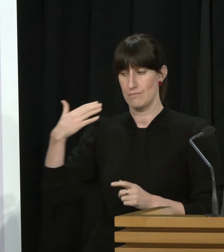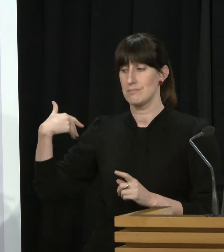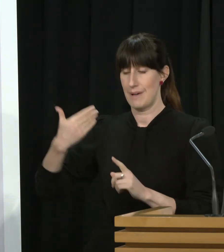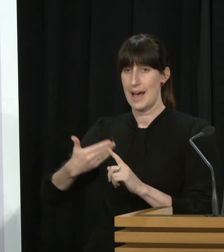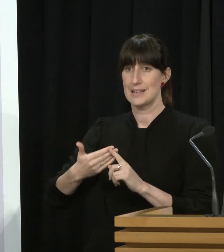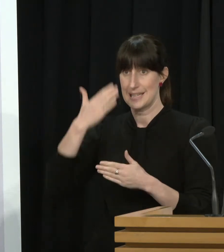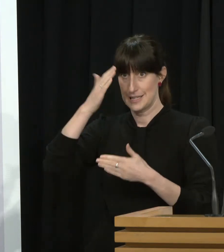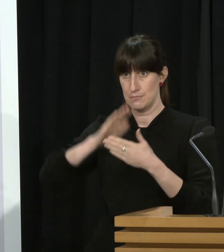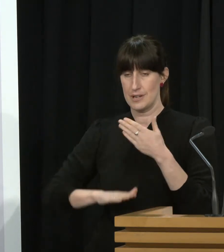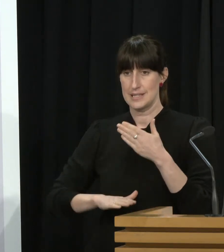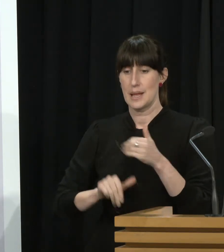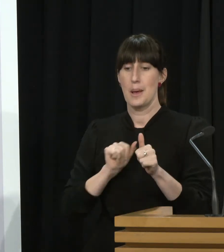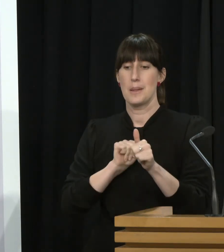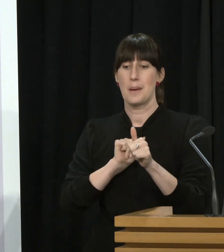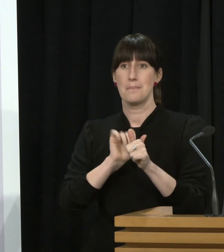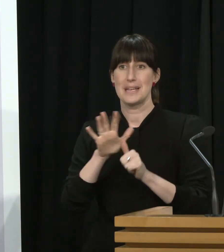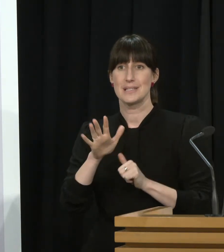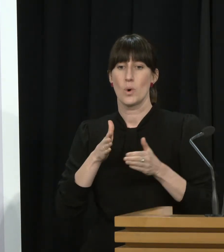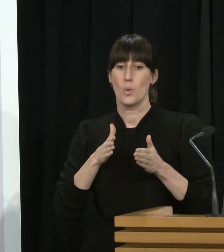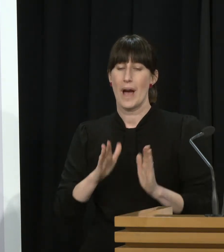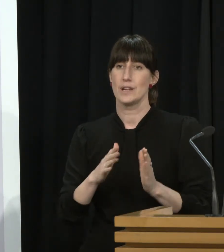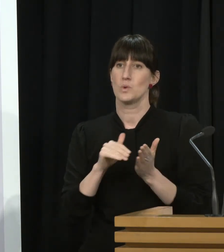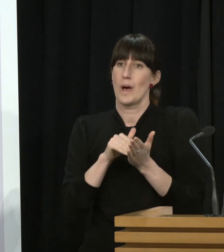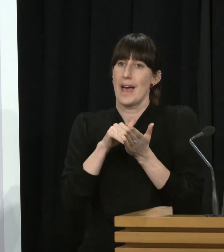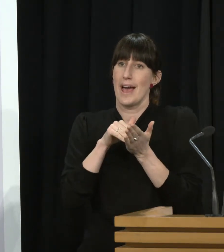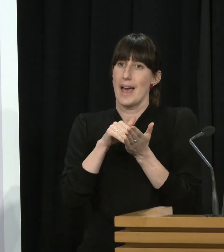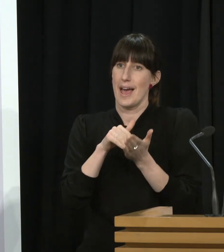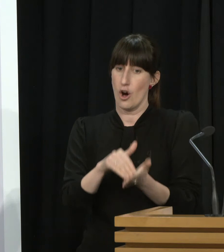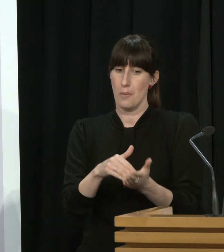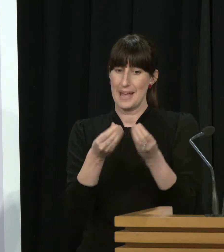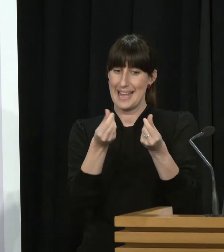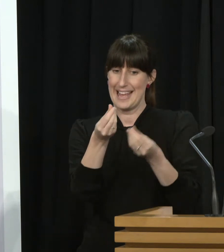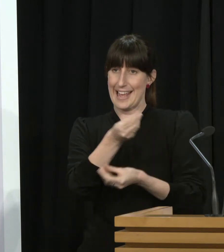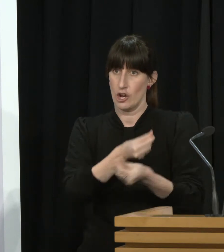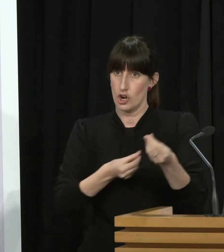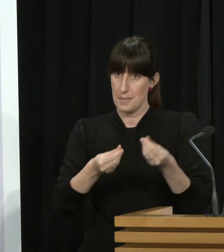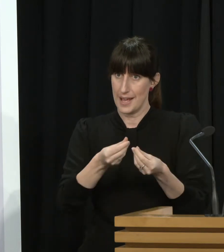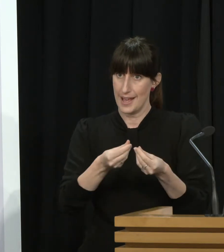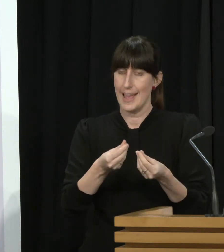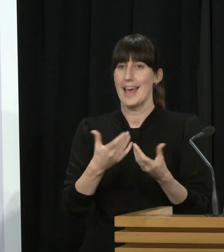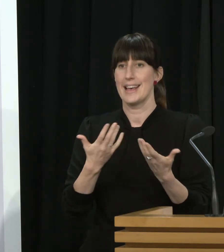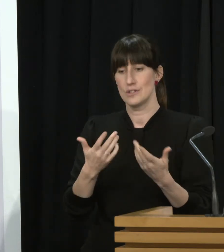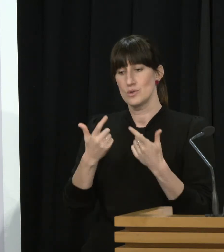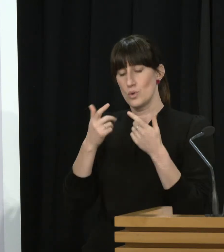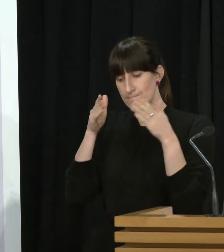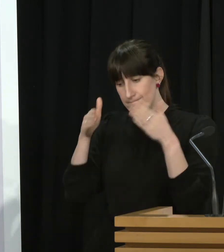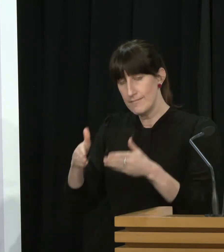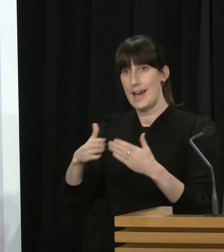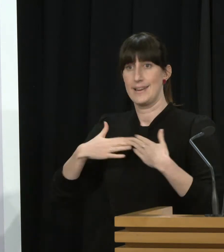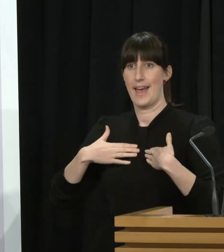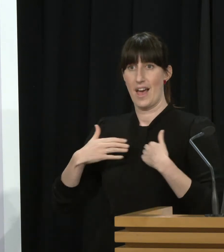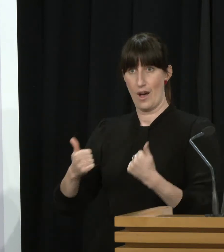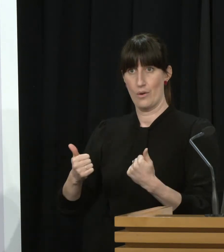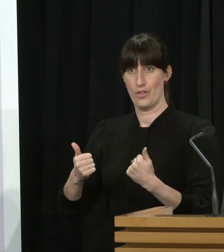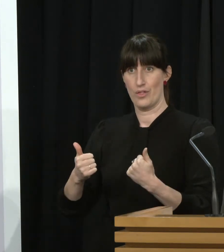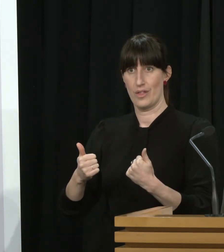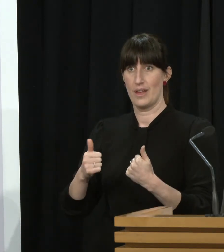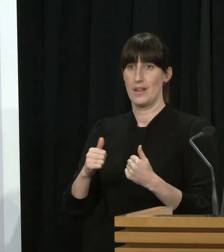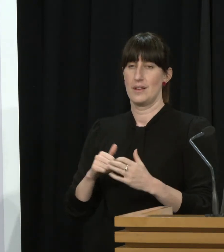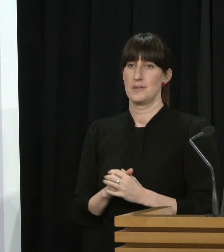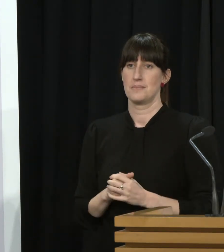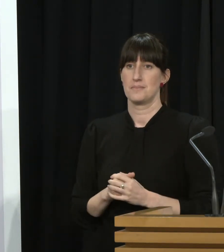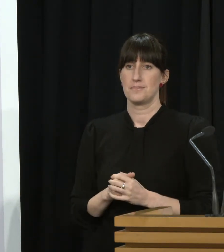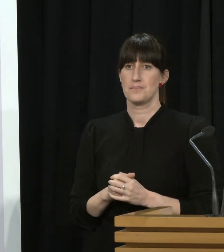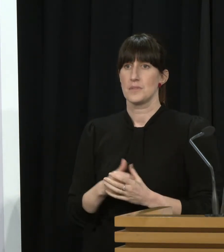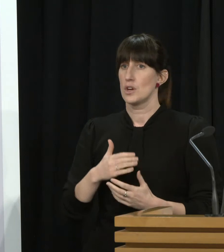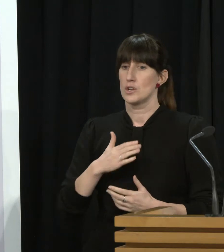economic response is also the best public health response is also the best economic response. We don't want to spend a